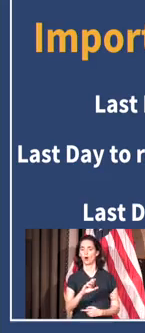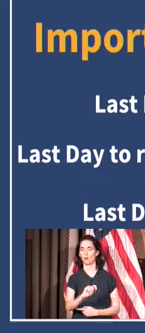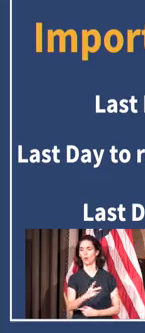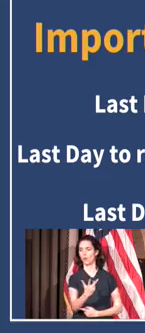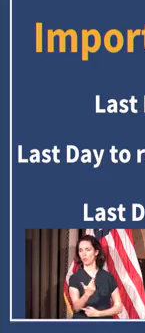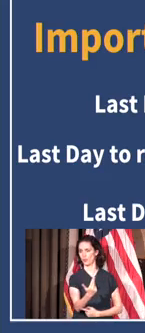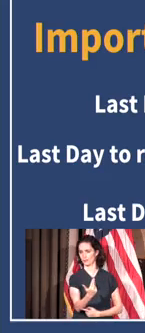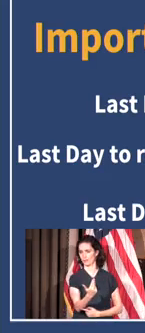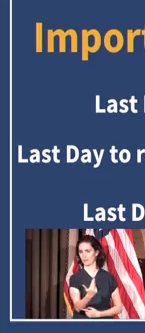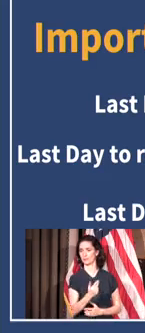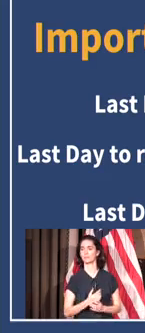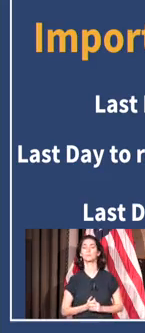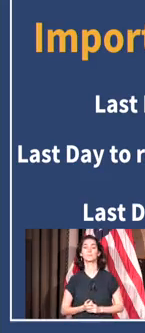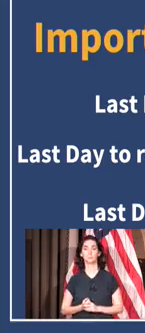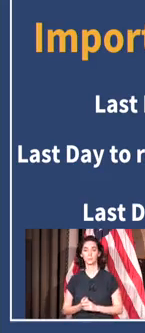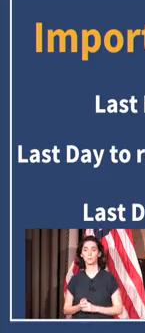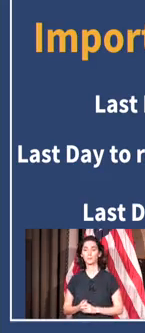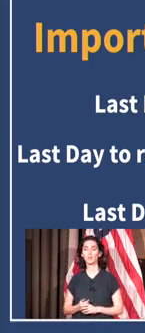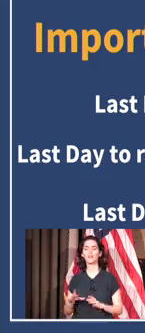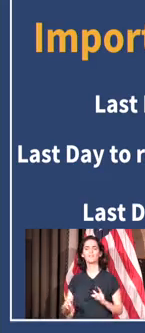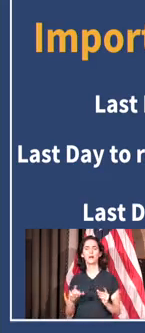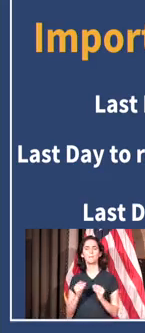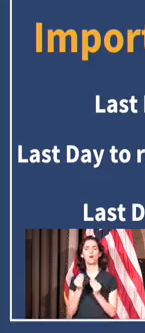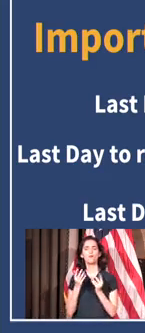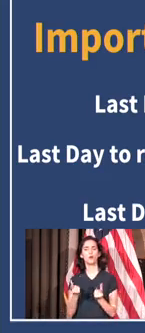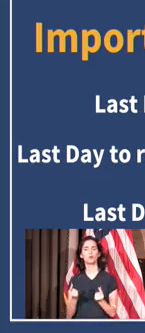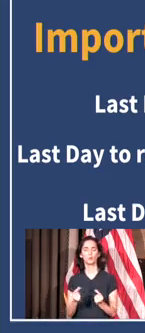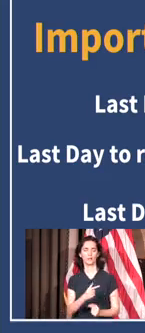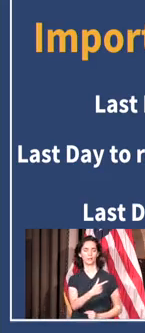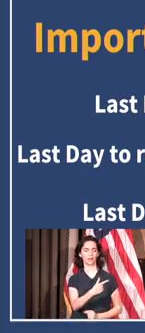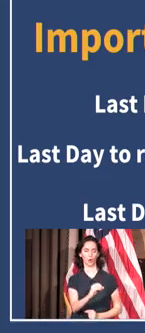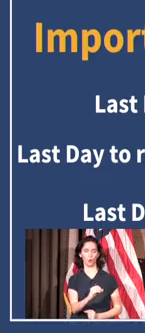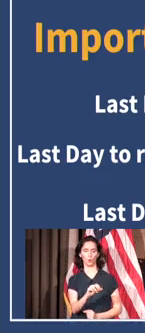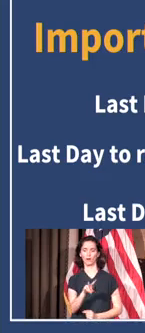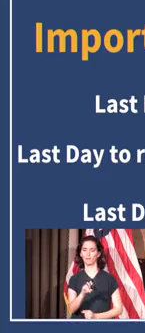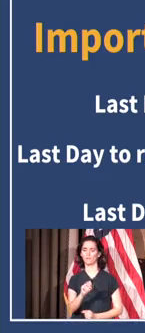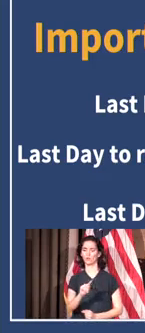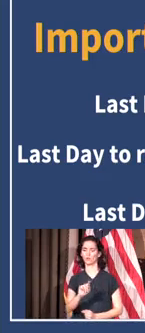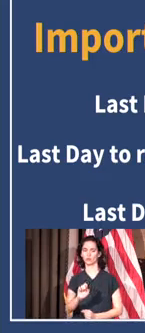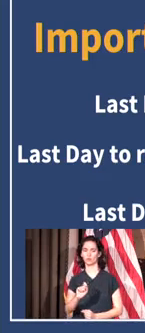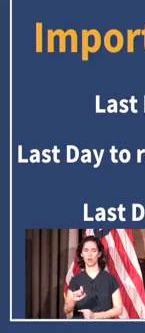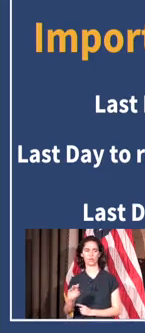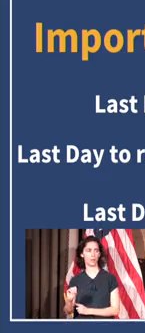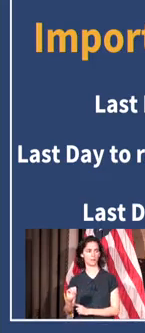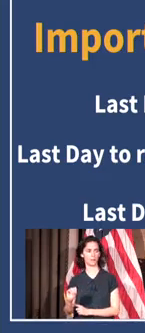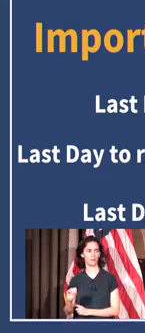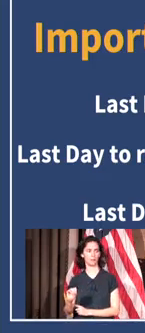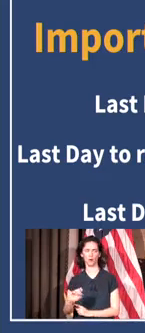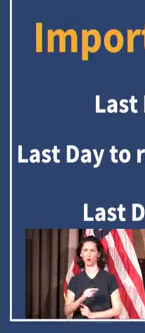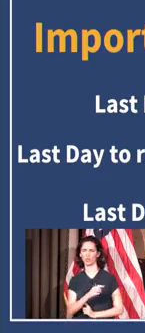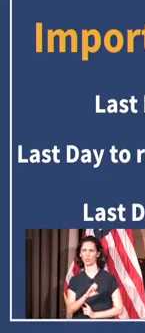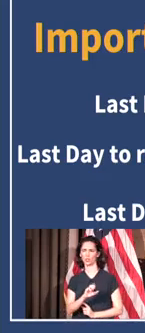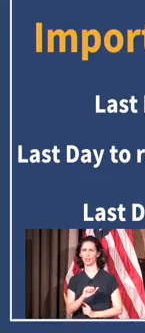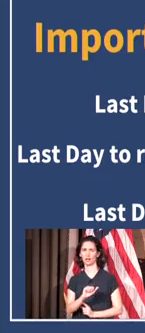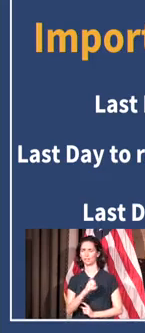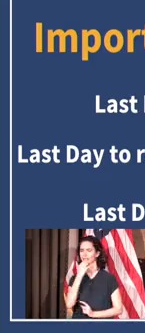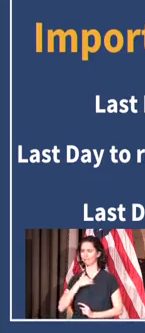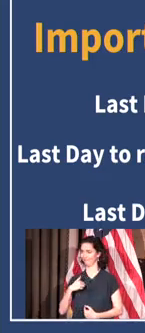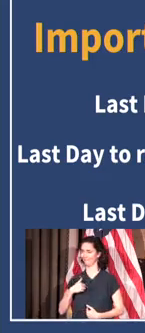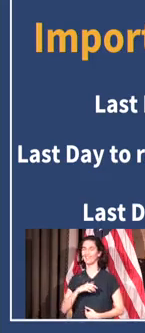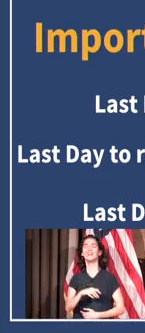more information, you can go to govote.com. And I think most of you know this, but go is spelled